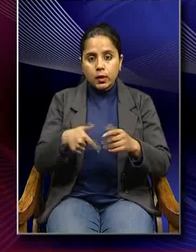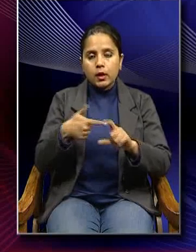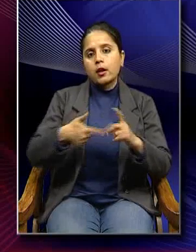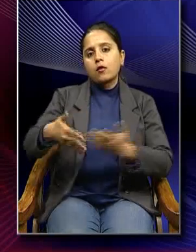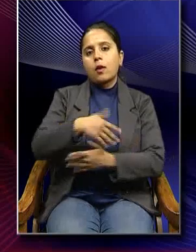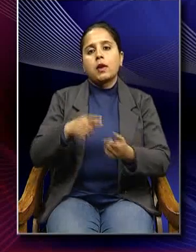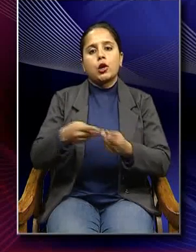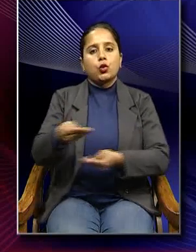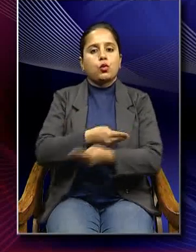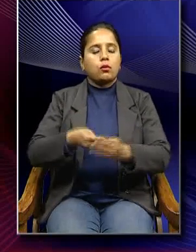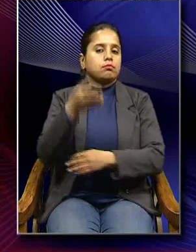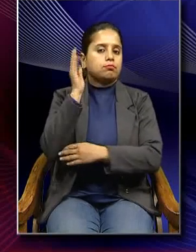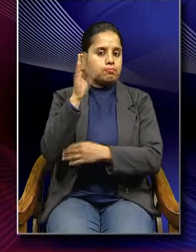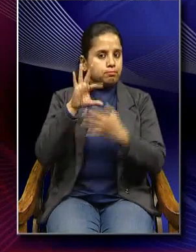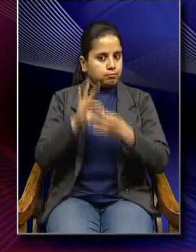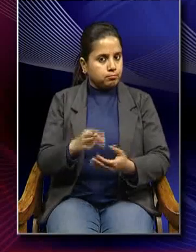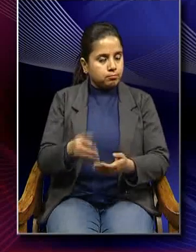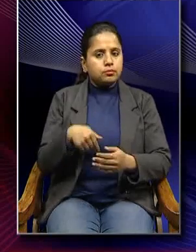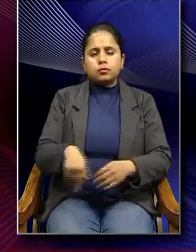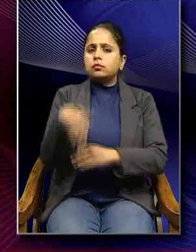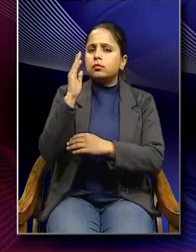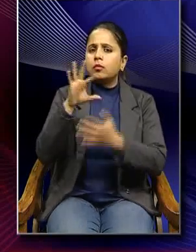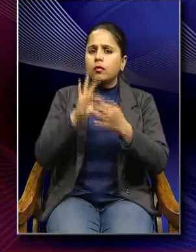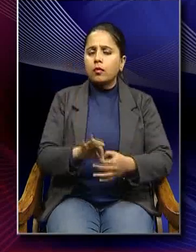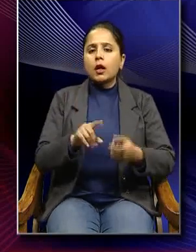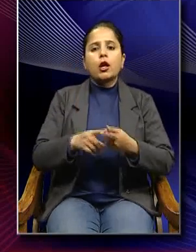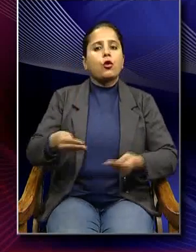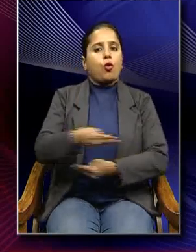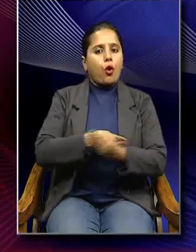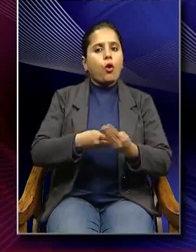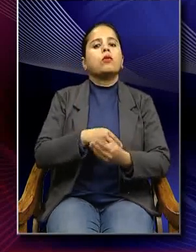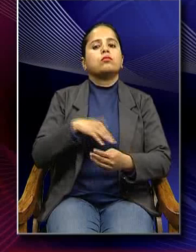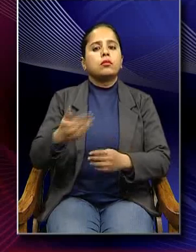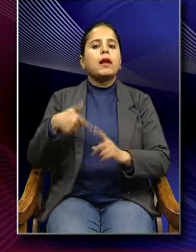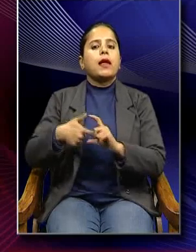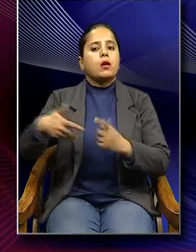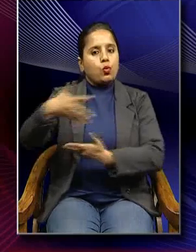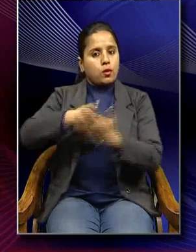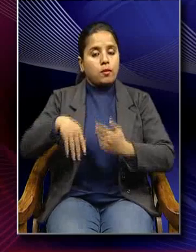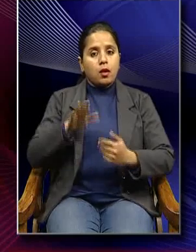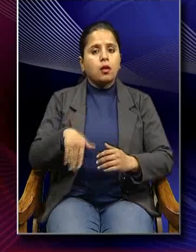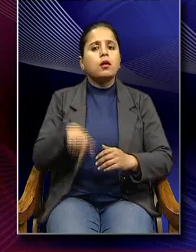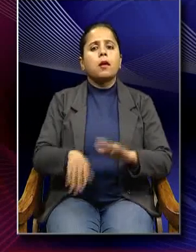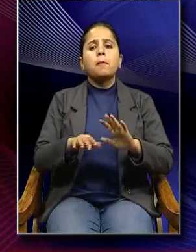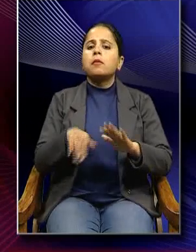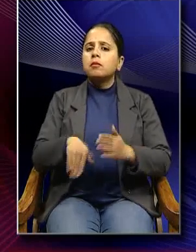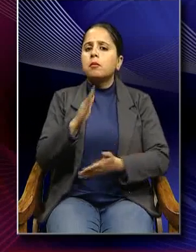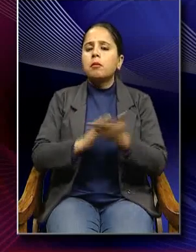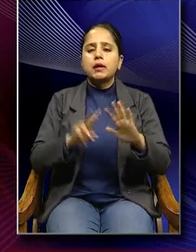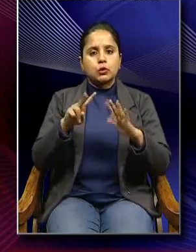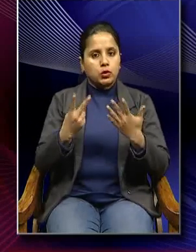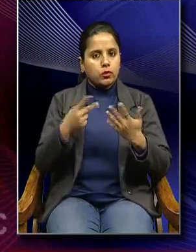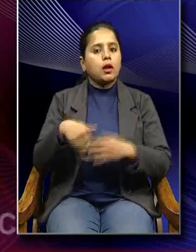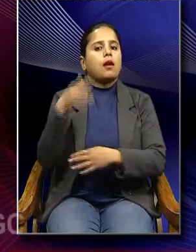economics, the lecture series. This is the lecture series on economics and environment. We'll be presenting the part 7, the lecture number